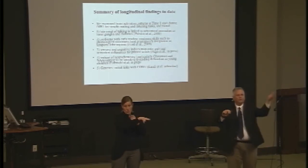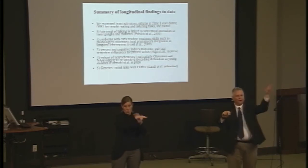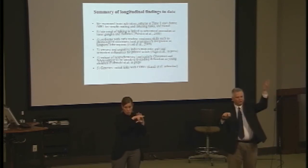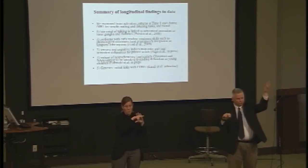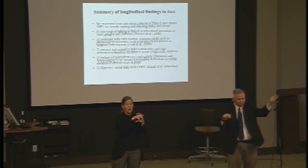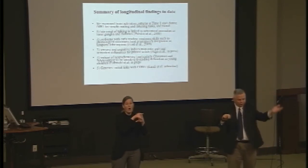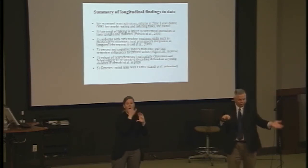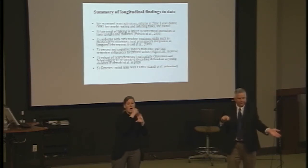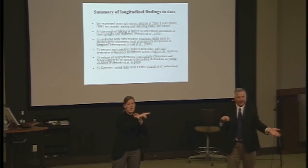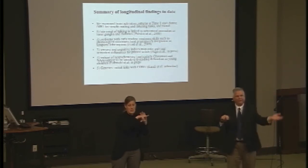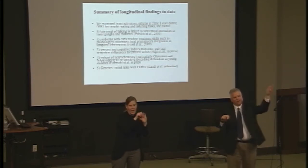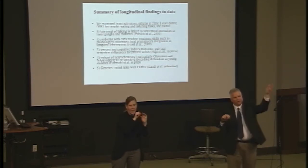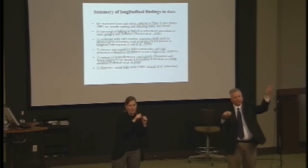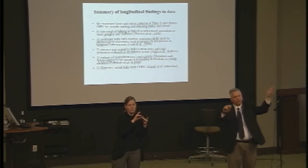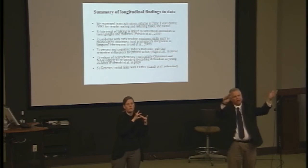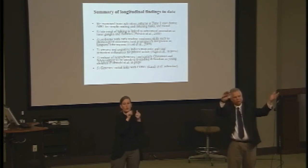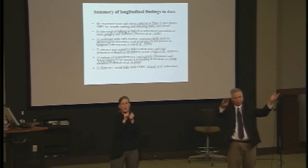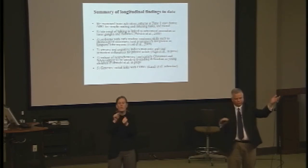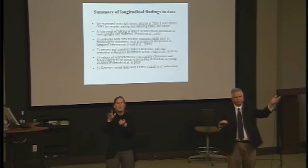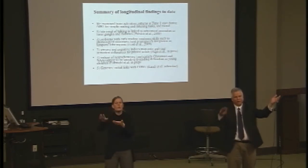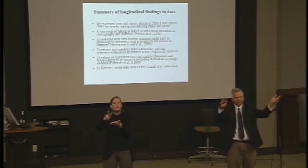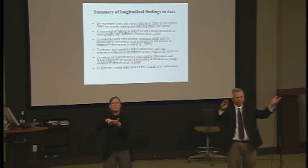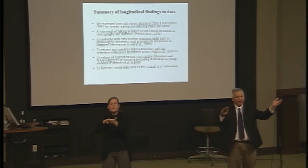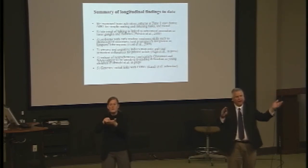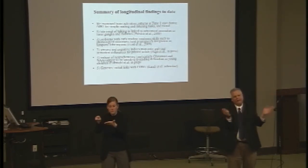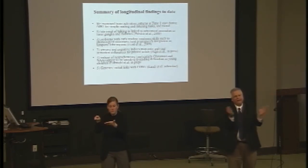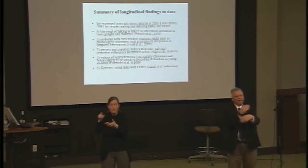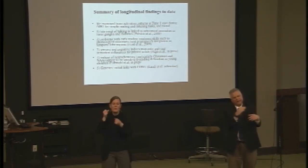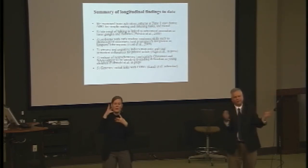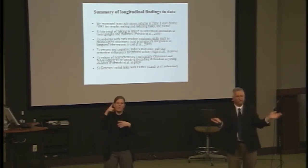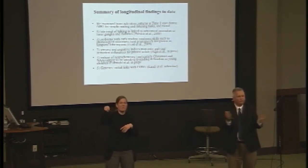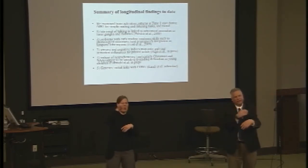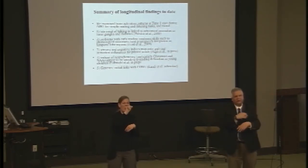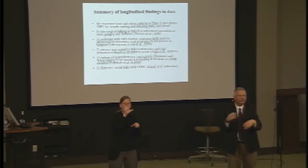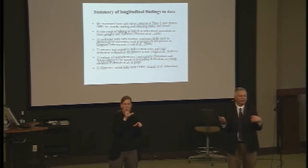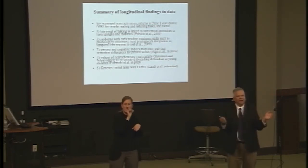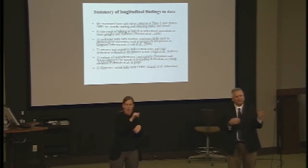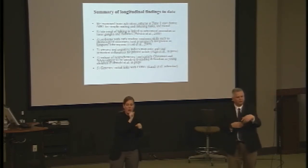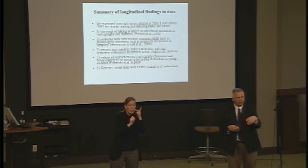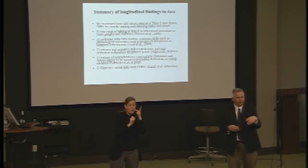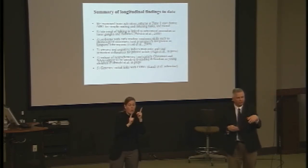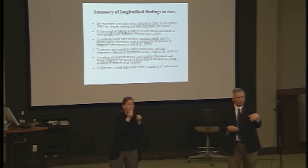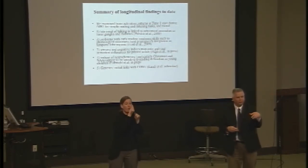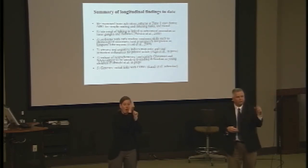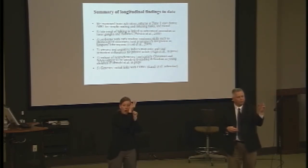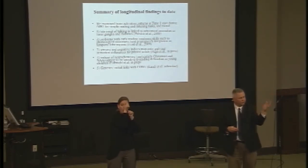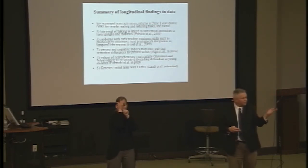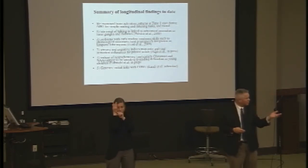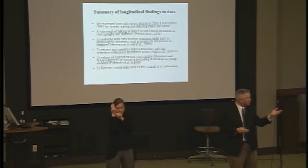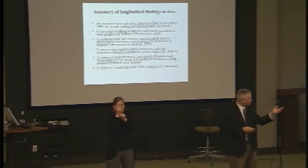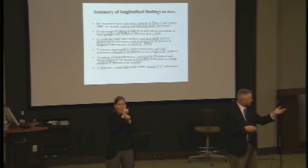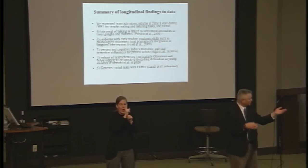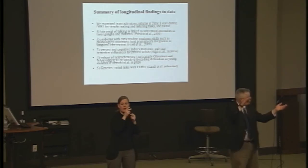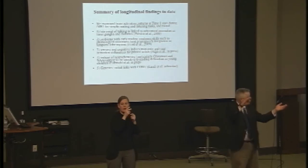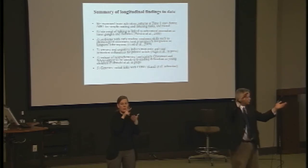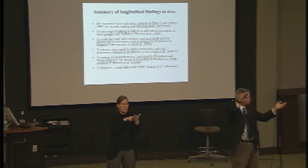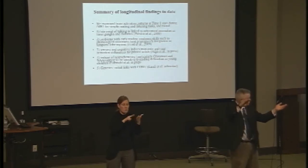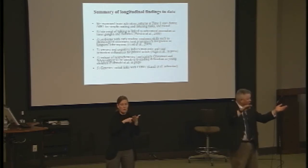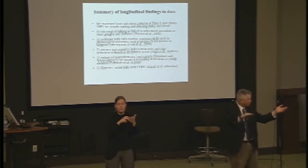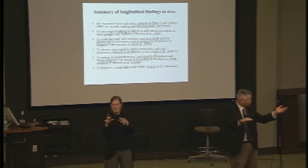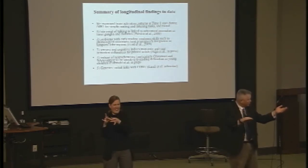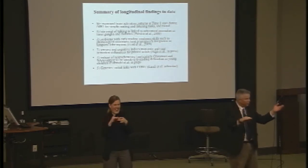time, you have scores of activation and scores of reading, and we get a nice correlation and a nice R-square when we simply predict